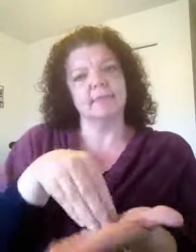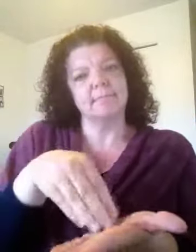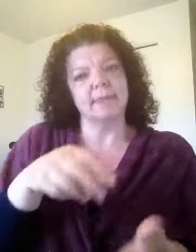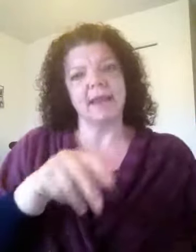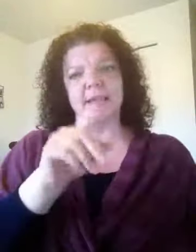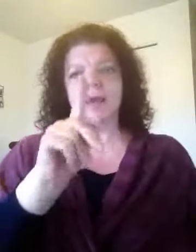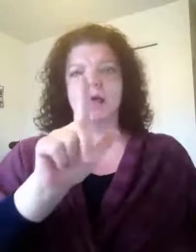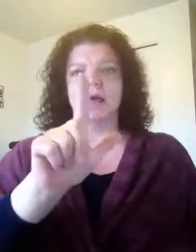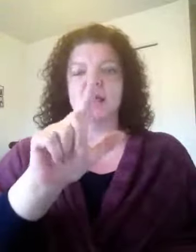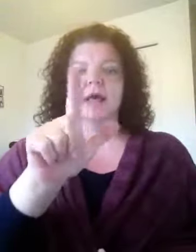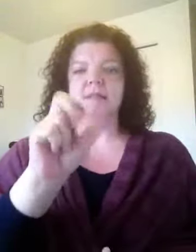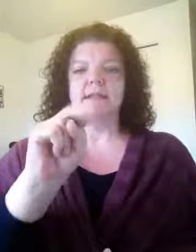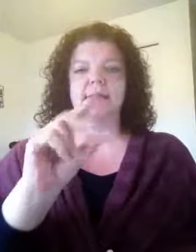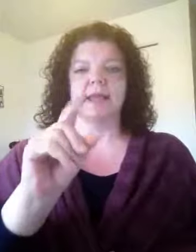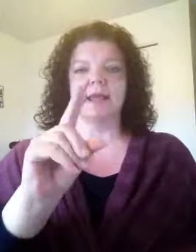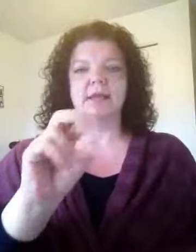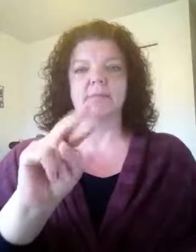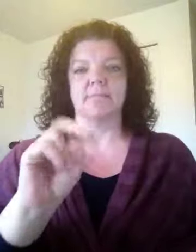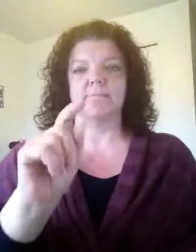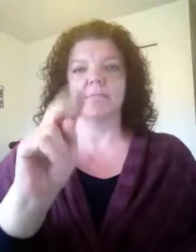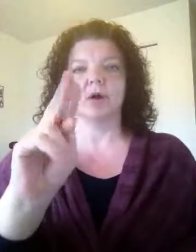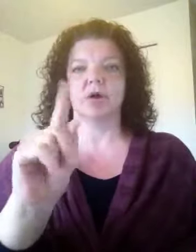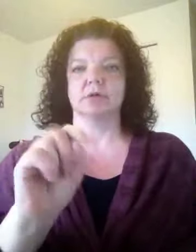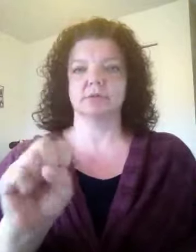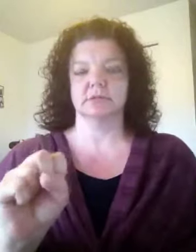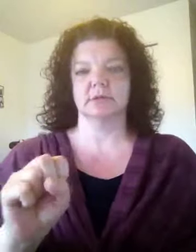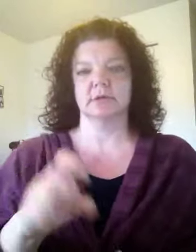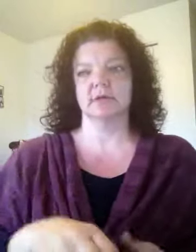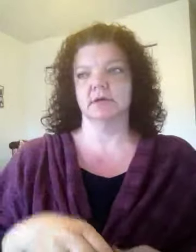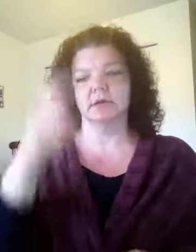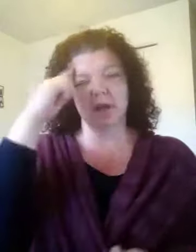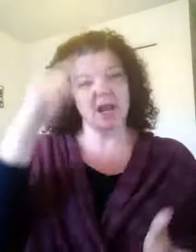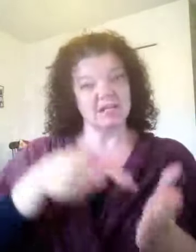recognize this. So what I want you to do is turn to your shoulder partner.